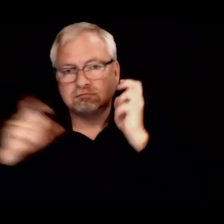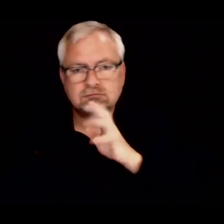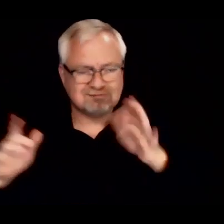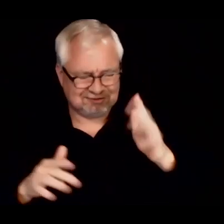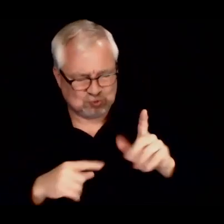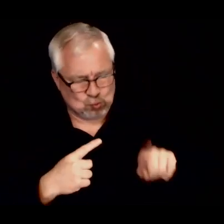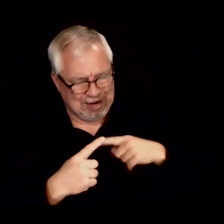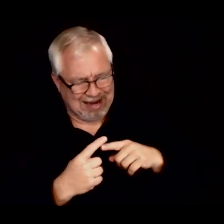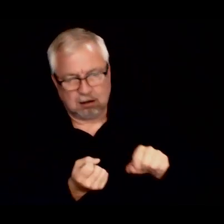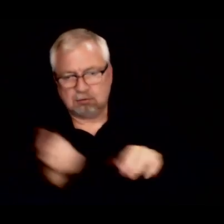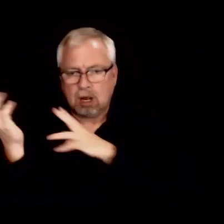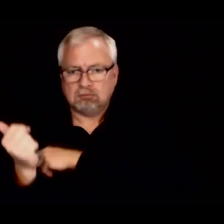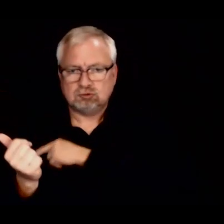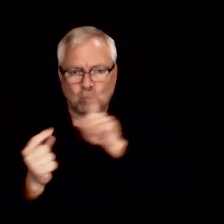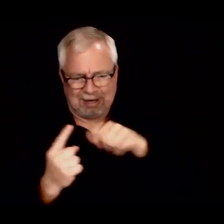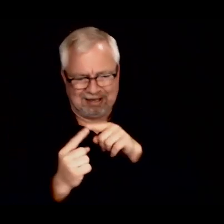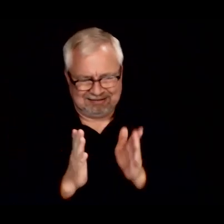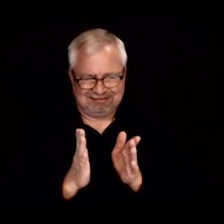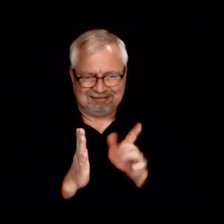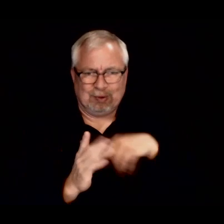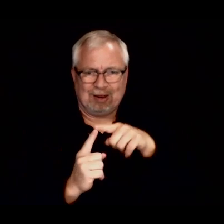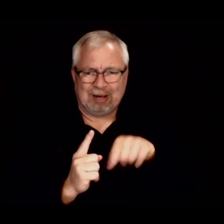Definitely, if people are having difficulty breathing.